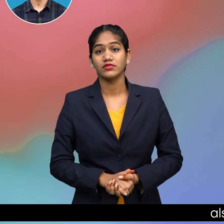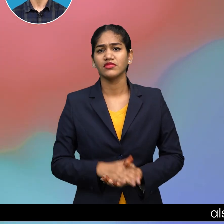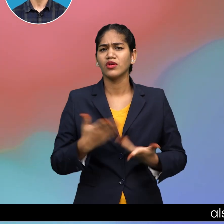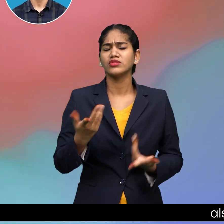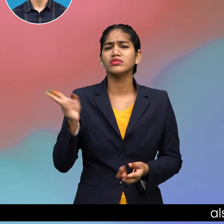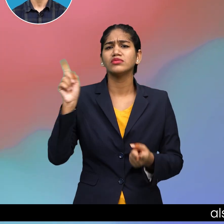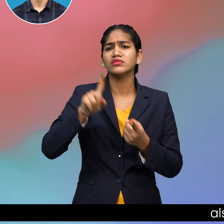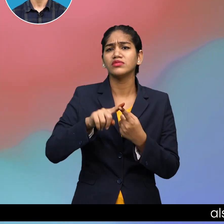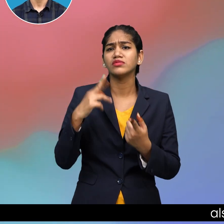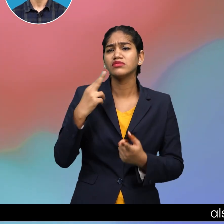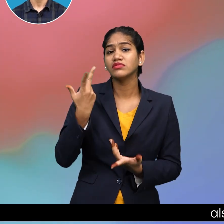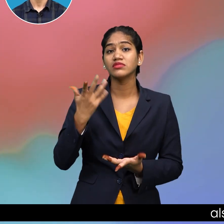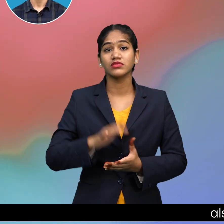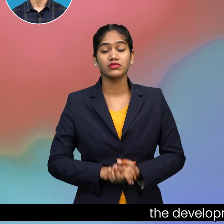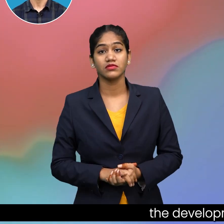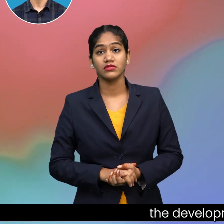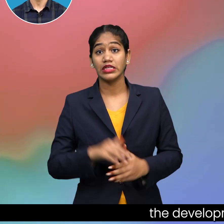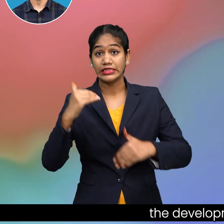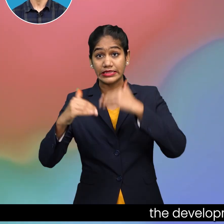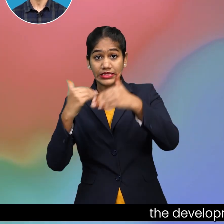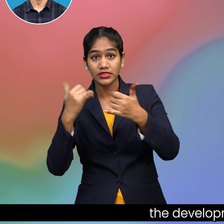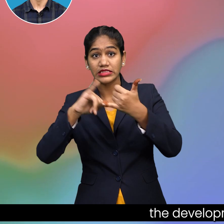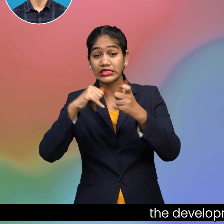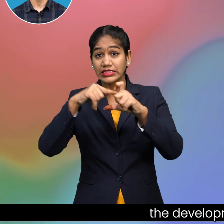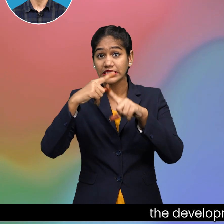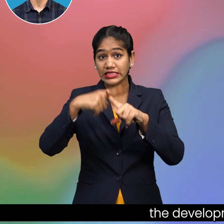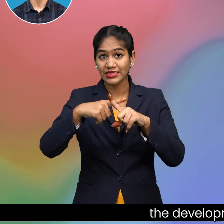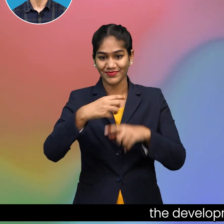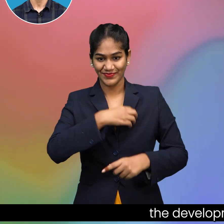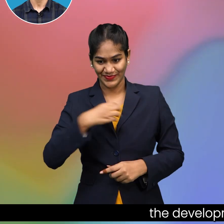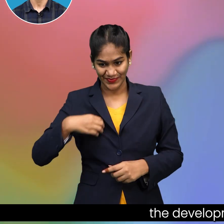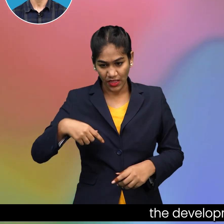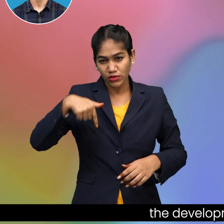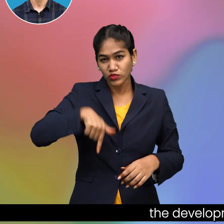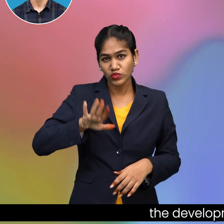also cause the development of sex organs